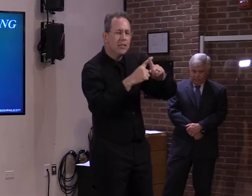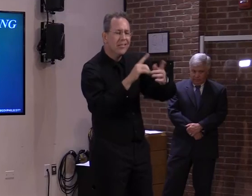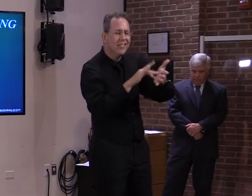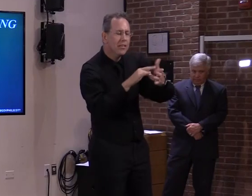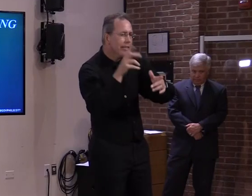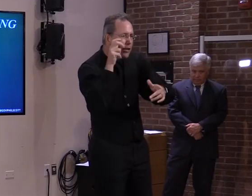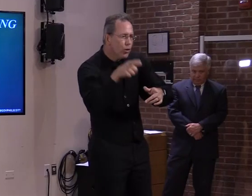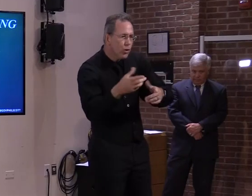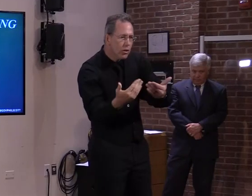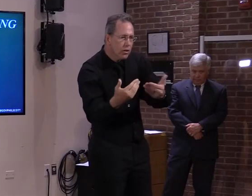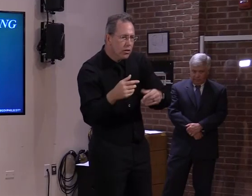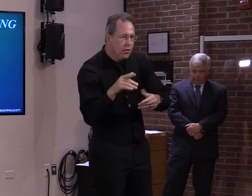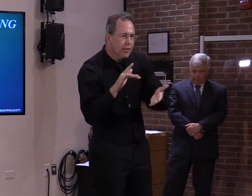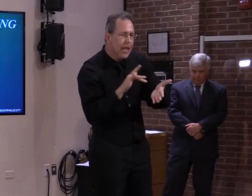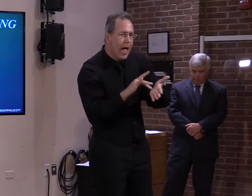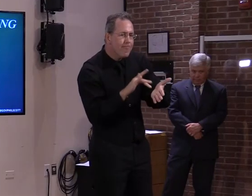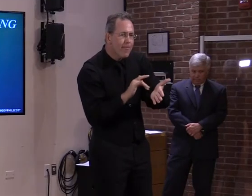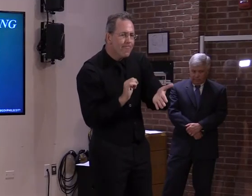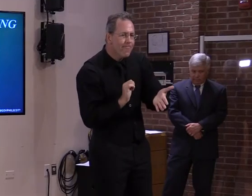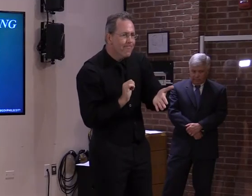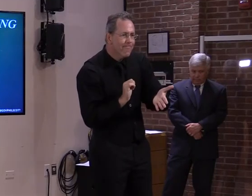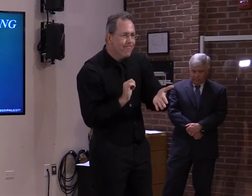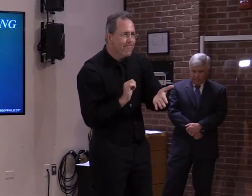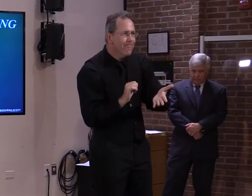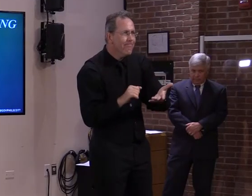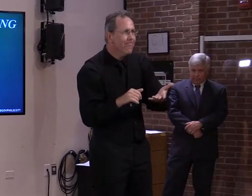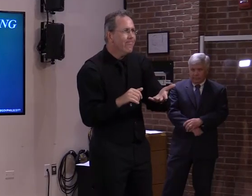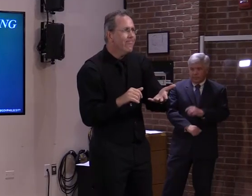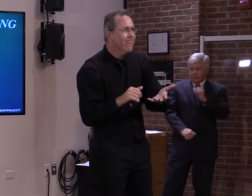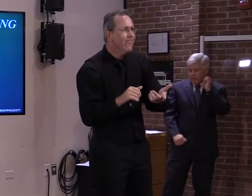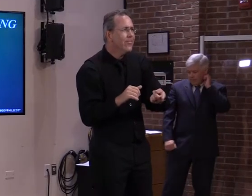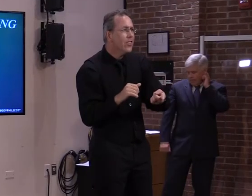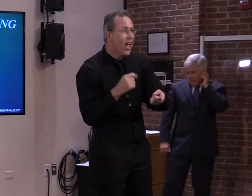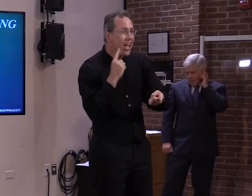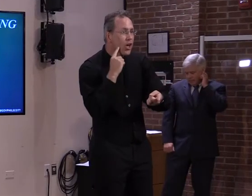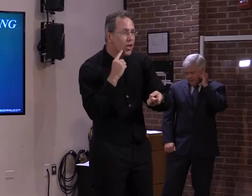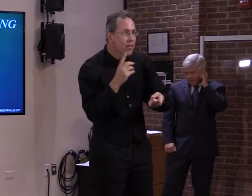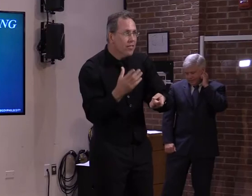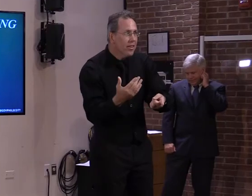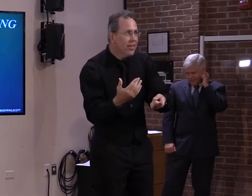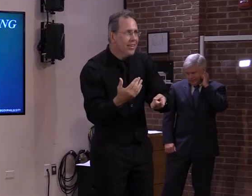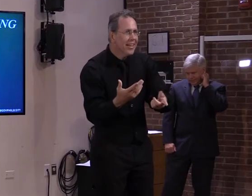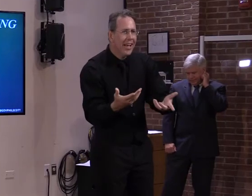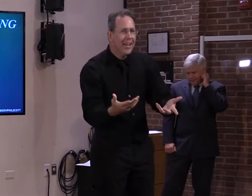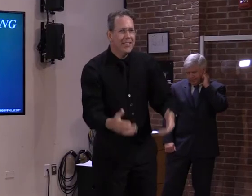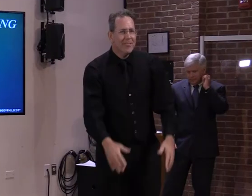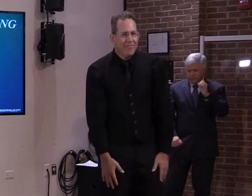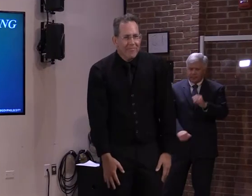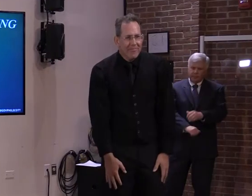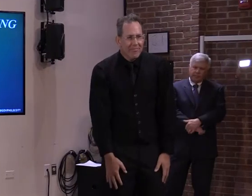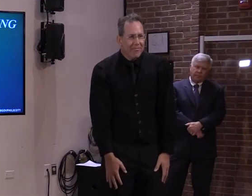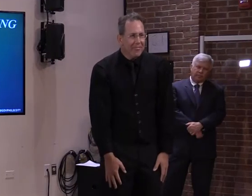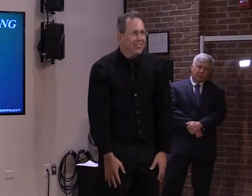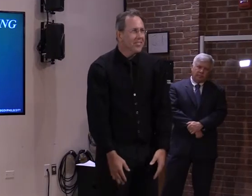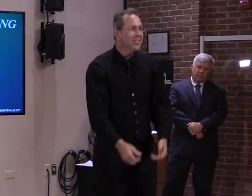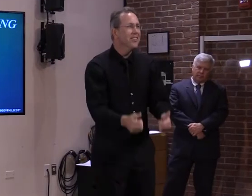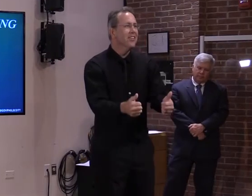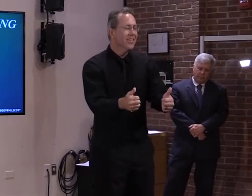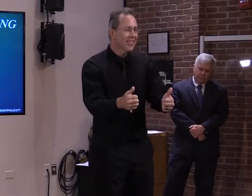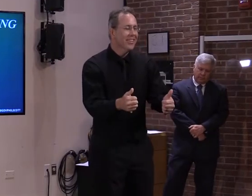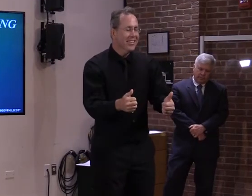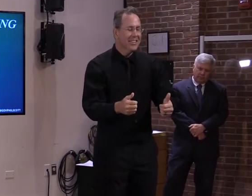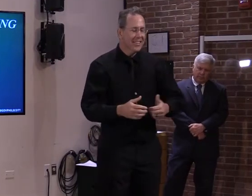Derek, 7 days. Hello, can you hear me now? We can. Okay, thanks. Sorry about that.